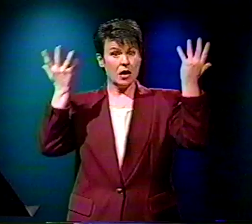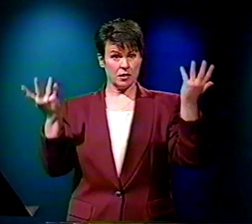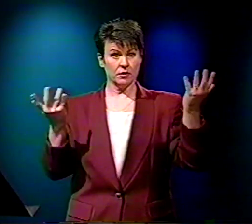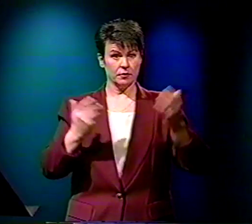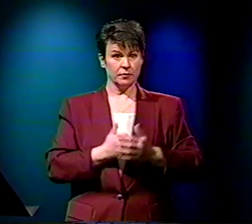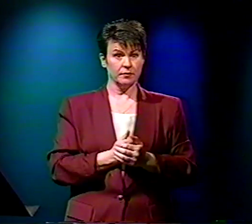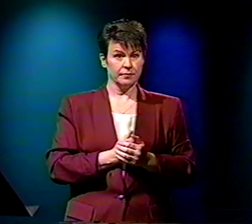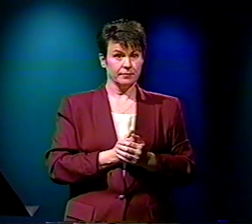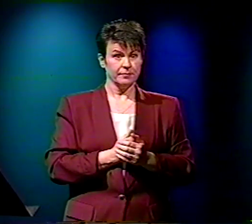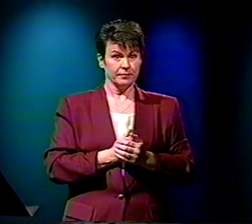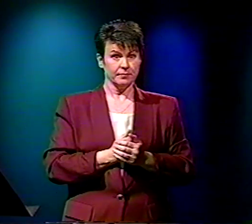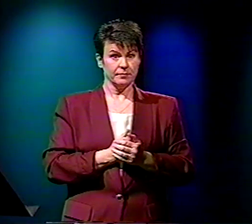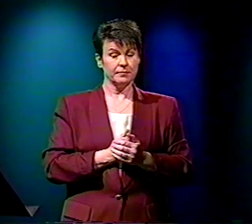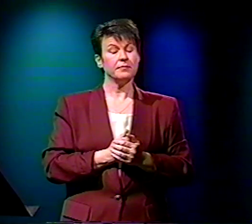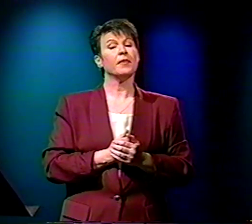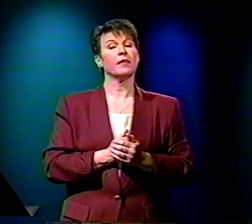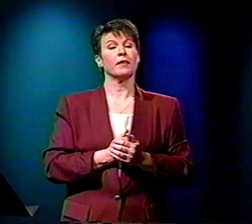burned by the fire.